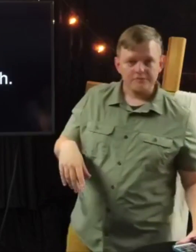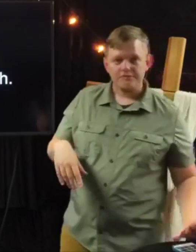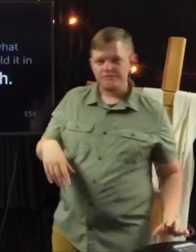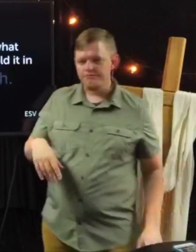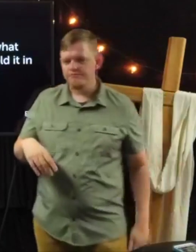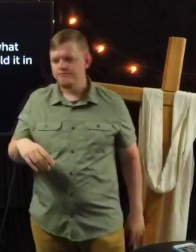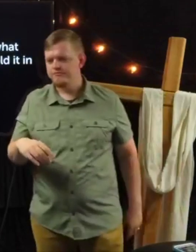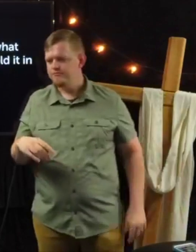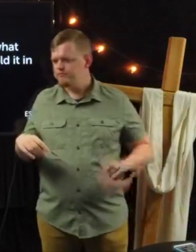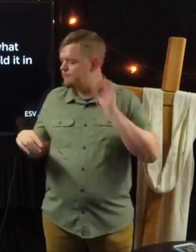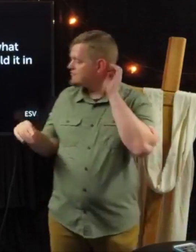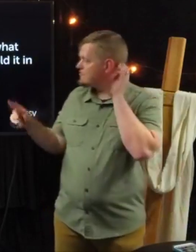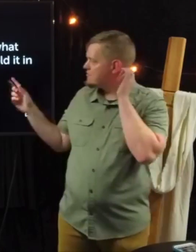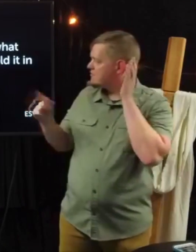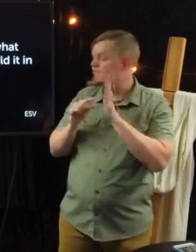The next verse.